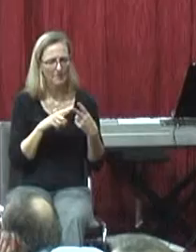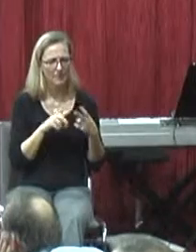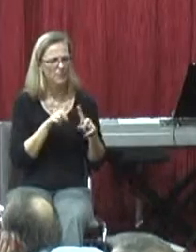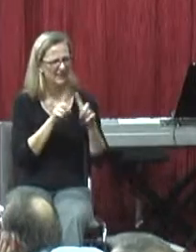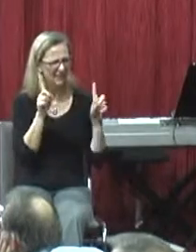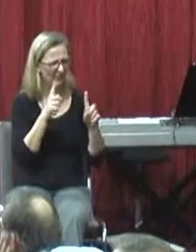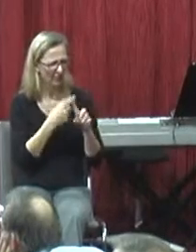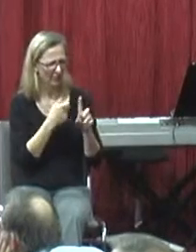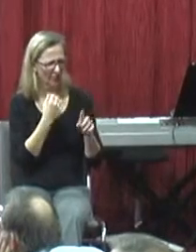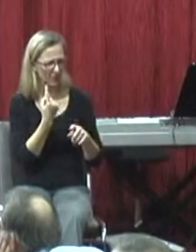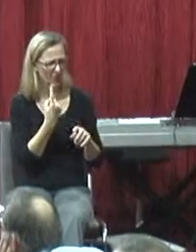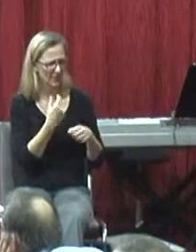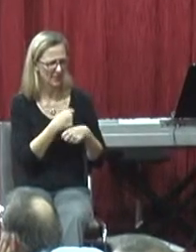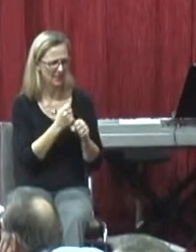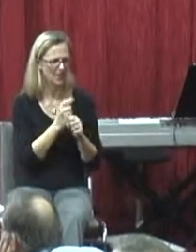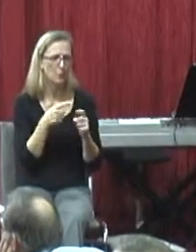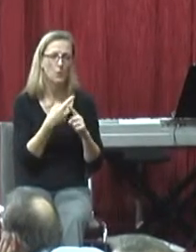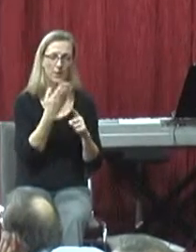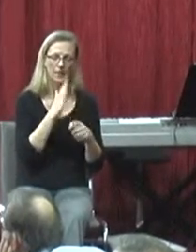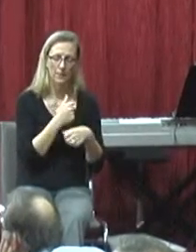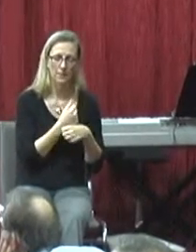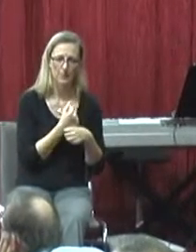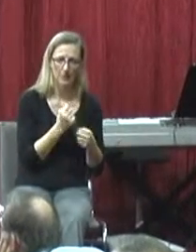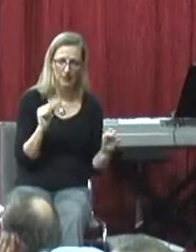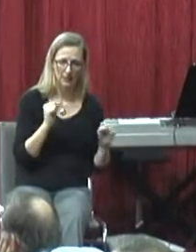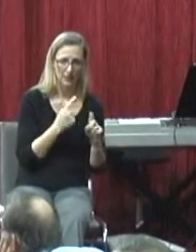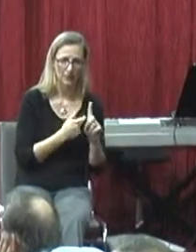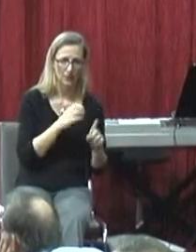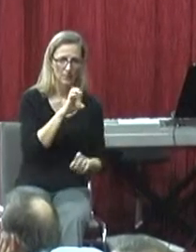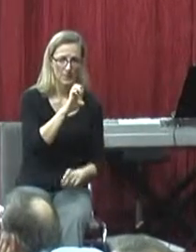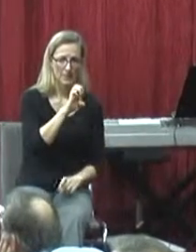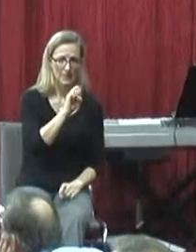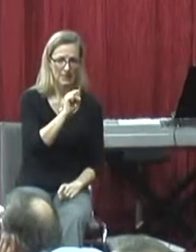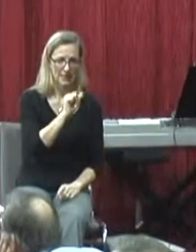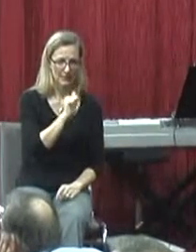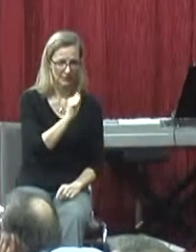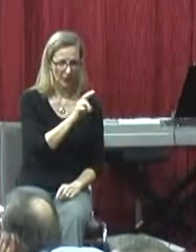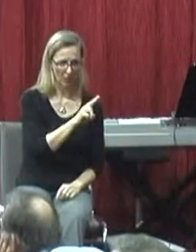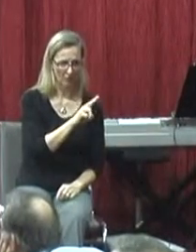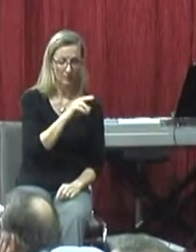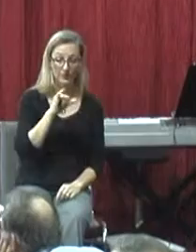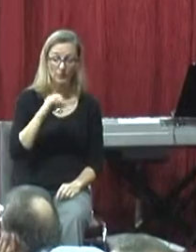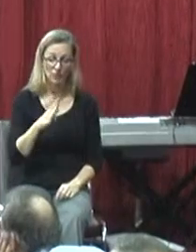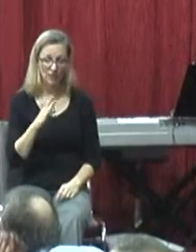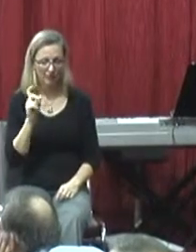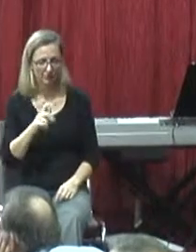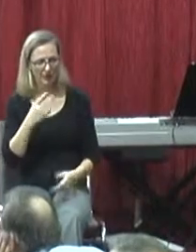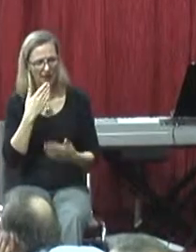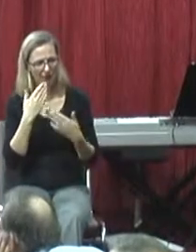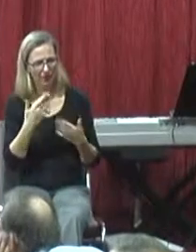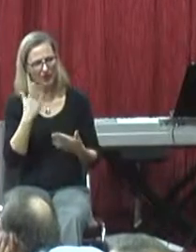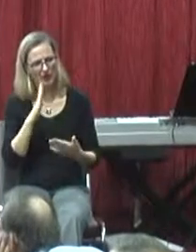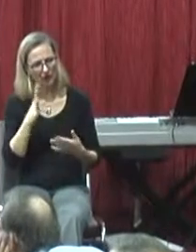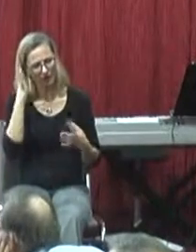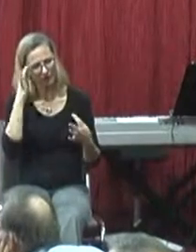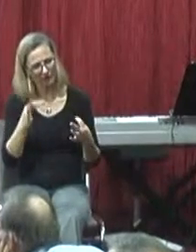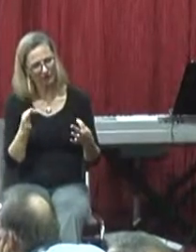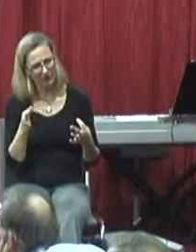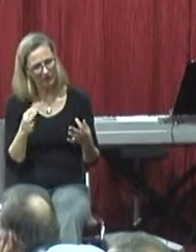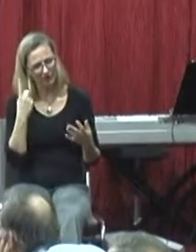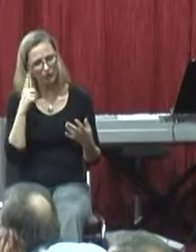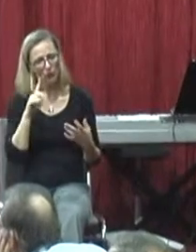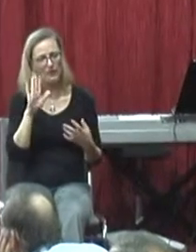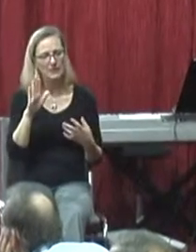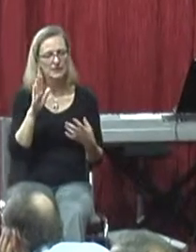from the one he made when God protected him from Esau. Jacob needed to thank God in faith for his divine